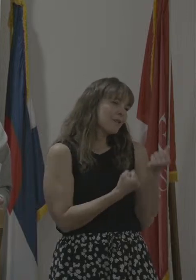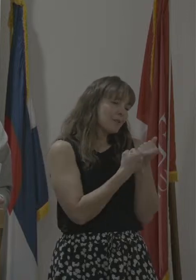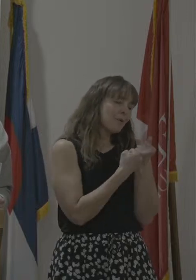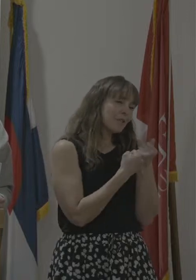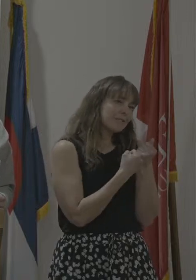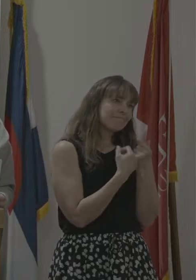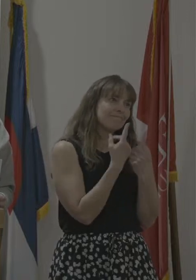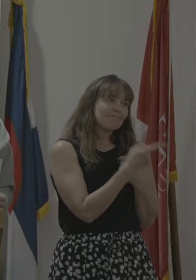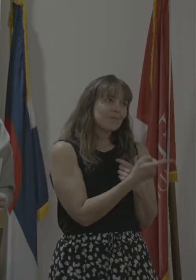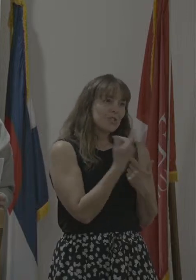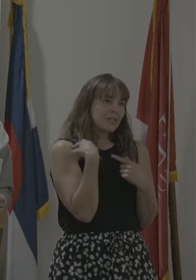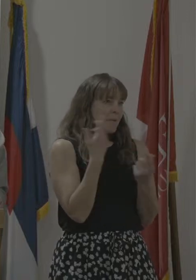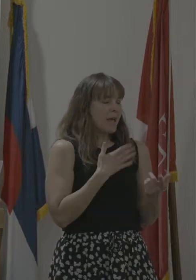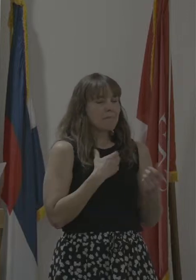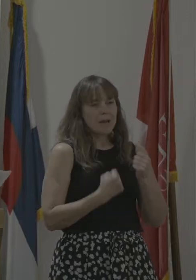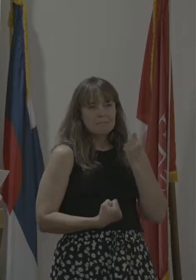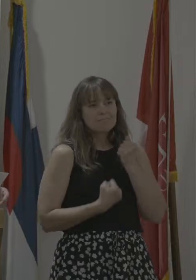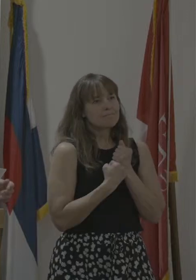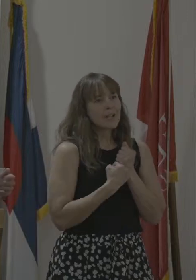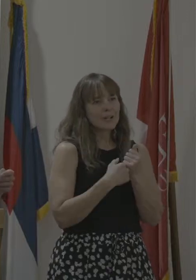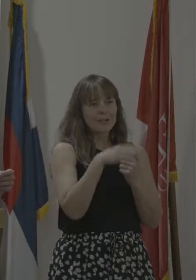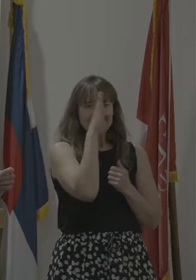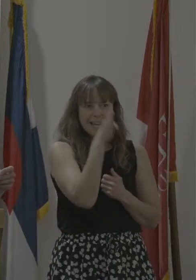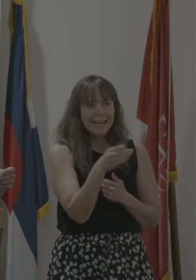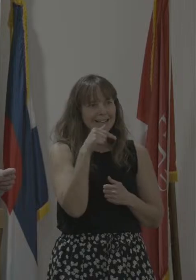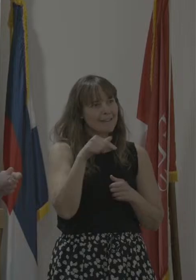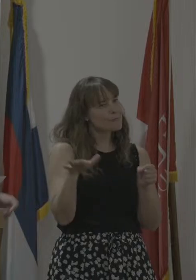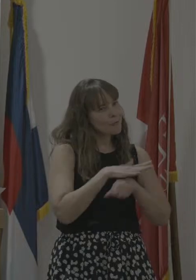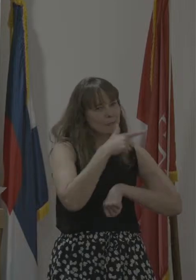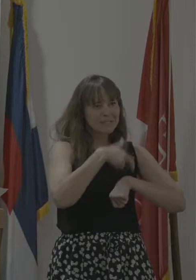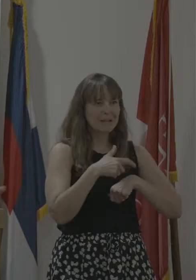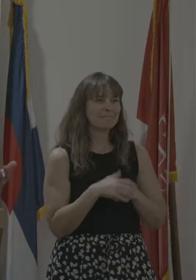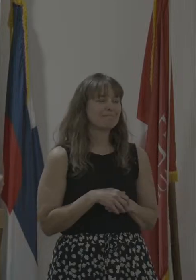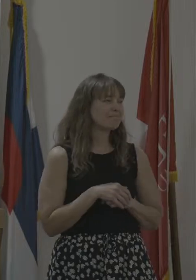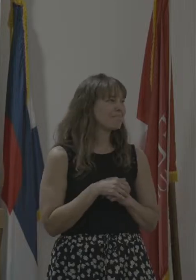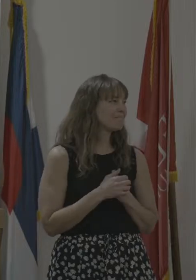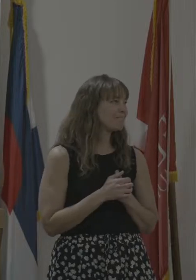She's been my pillar of sanity this whole time.